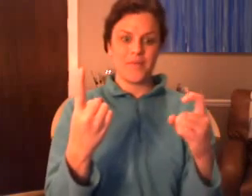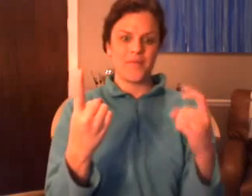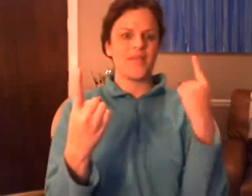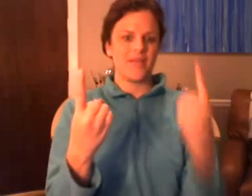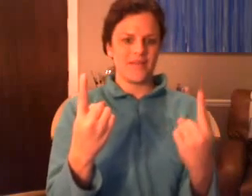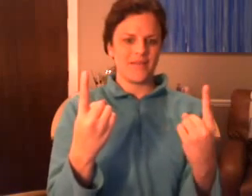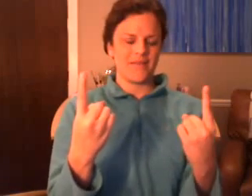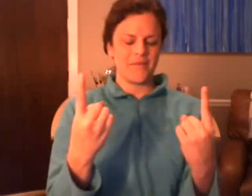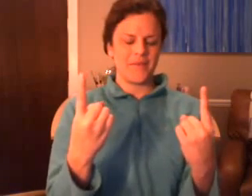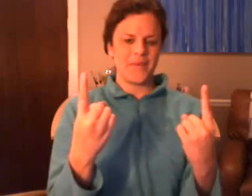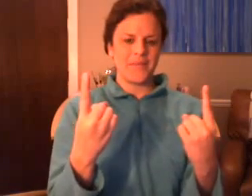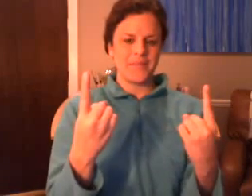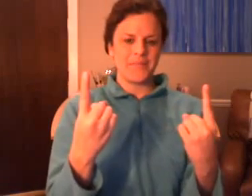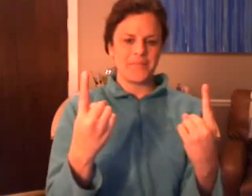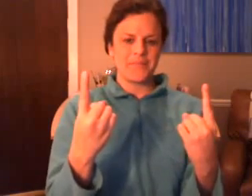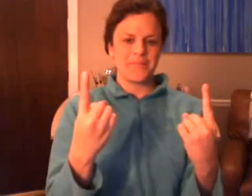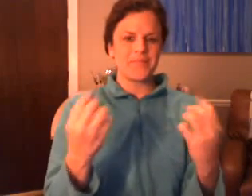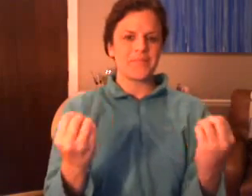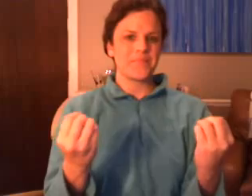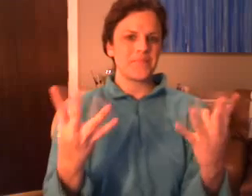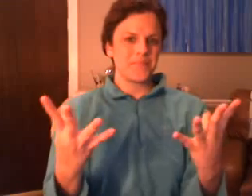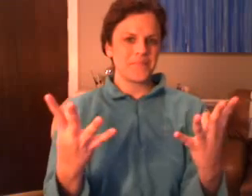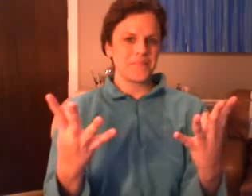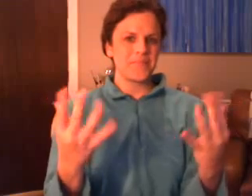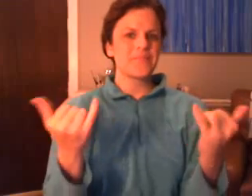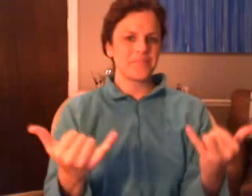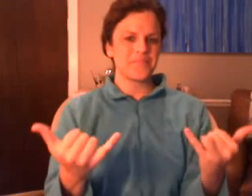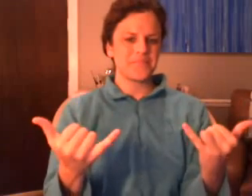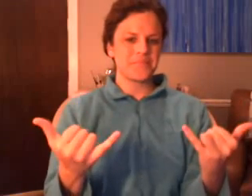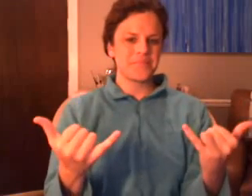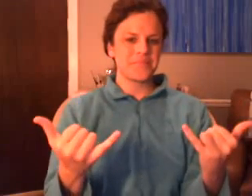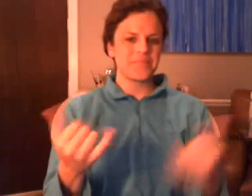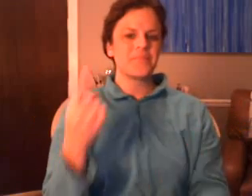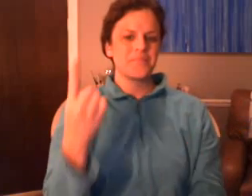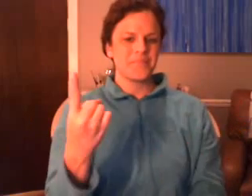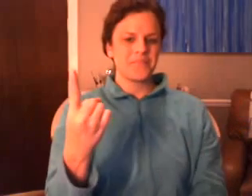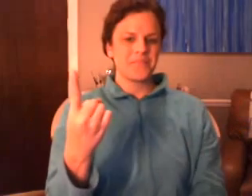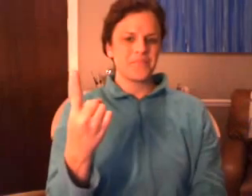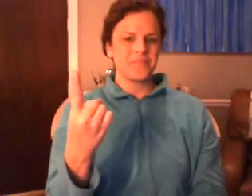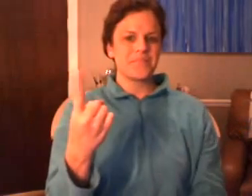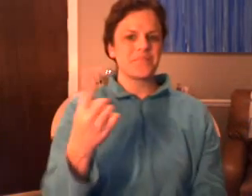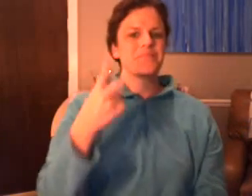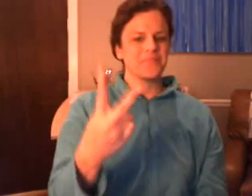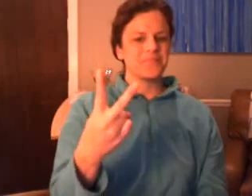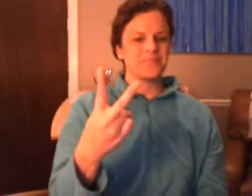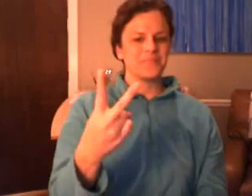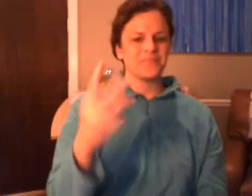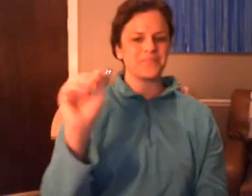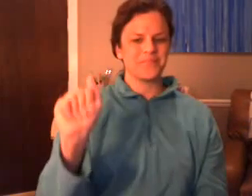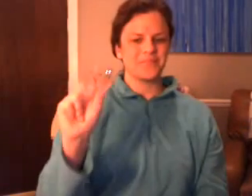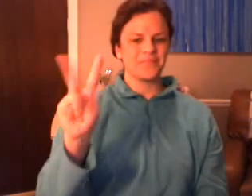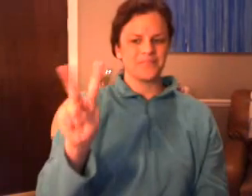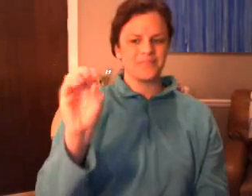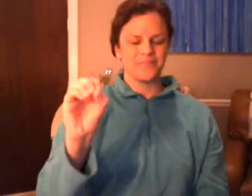avocado, how many avocados do I now have? Well, let's see, I have 1, 2 avocados. So 1 plus 1 is equal to